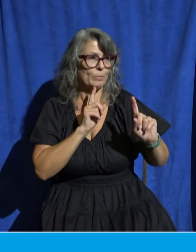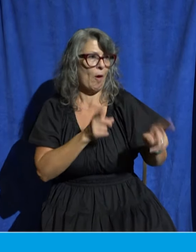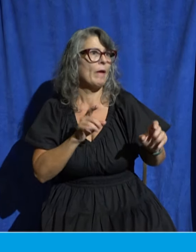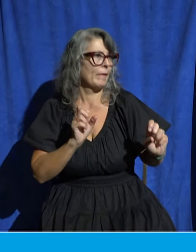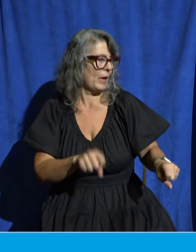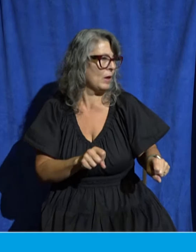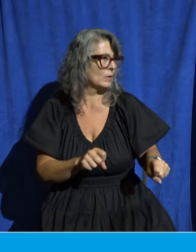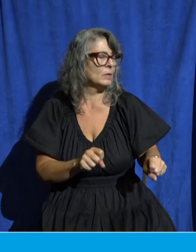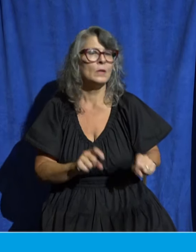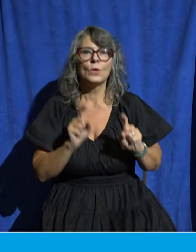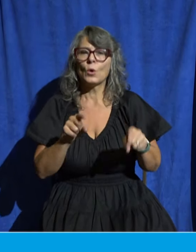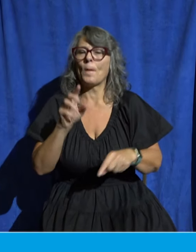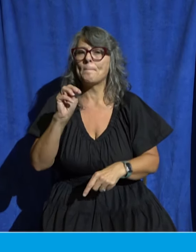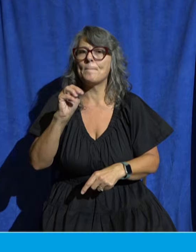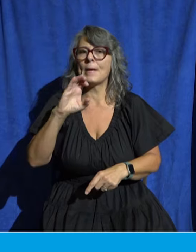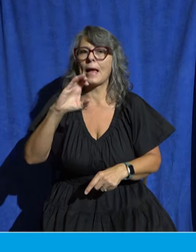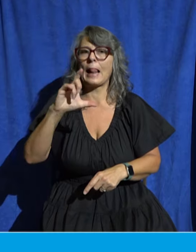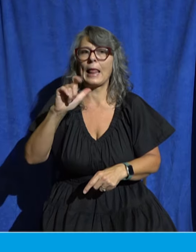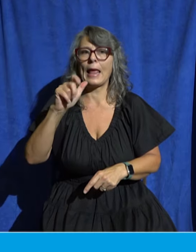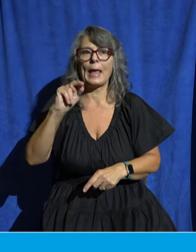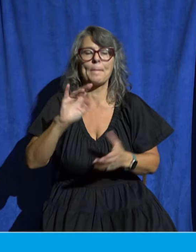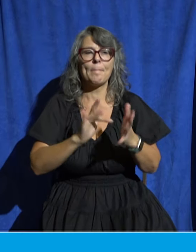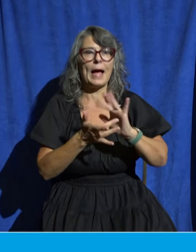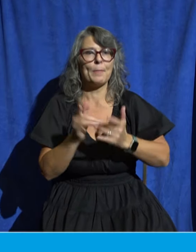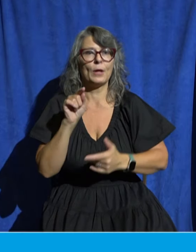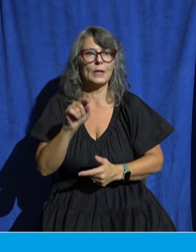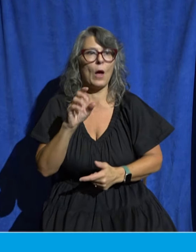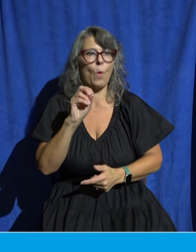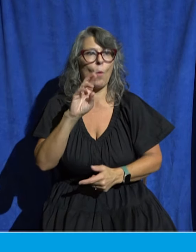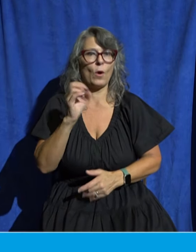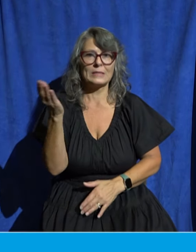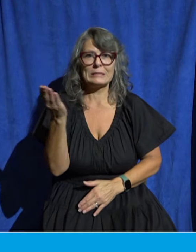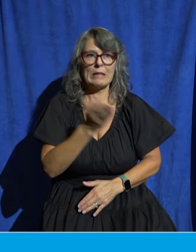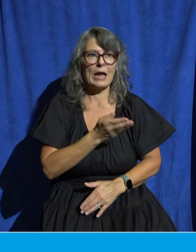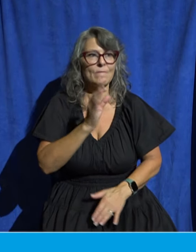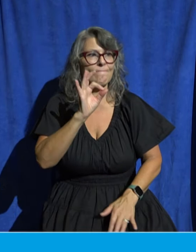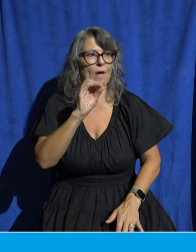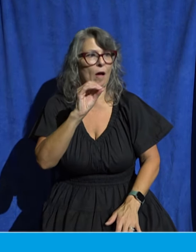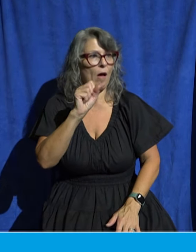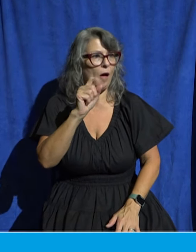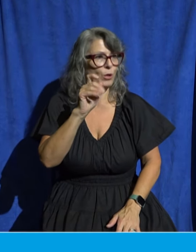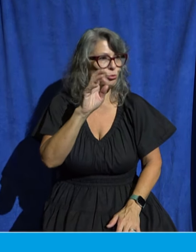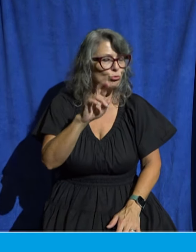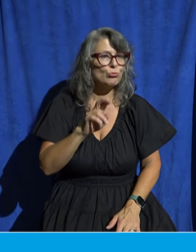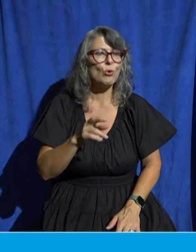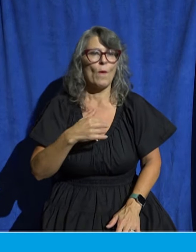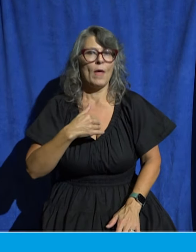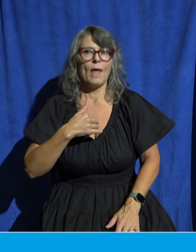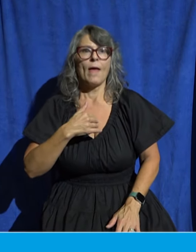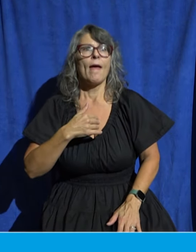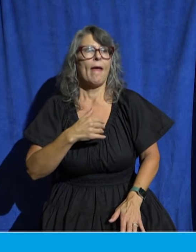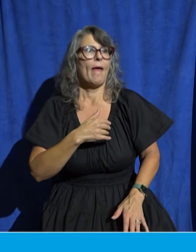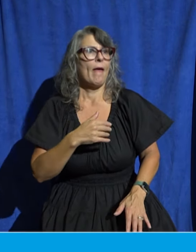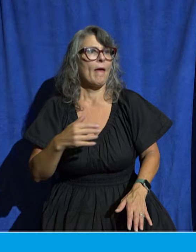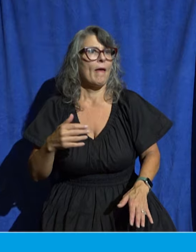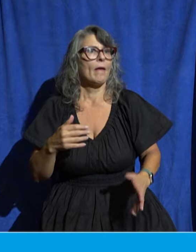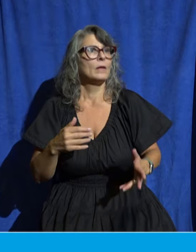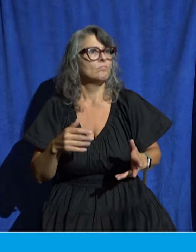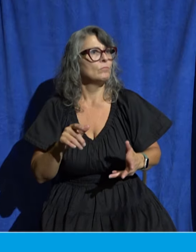foster where we've got tons of resources. You can find the sermon, links to resources here in our county. And then next Sunday,